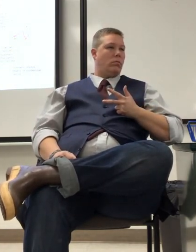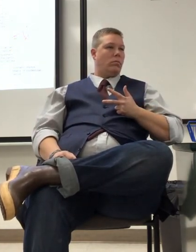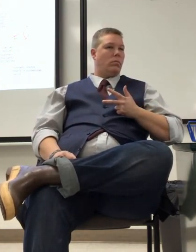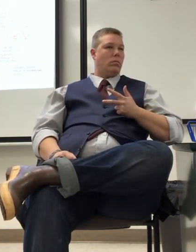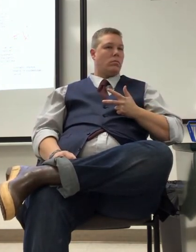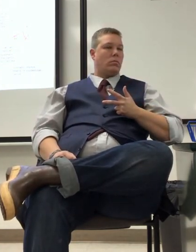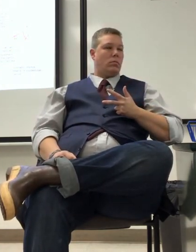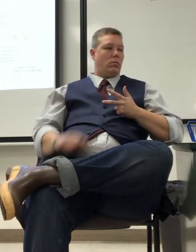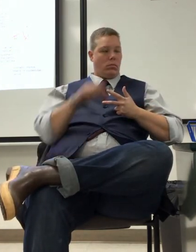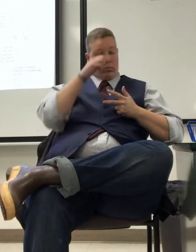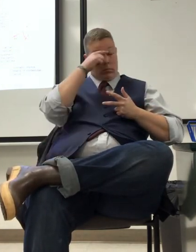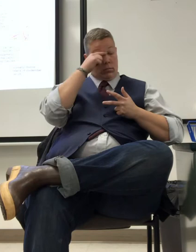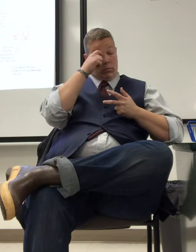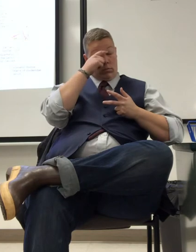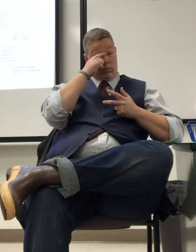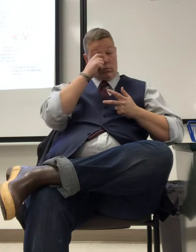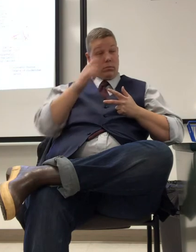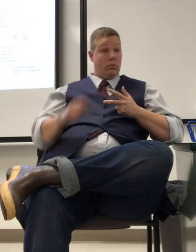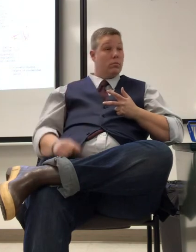parasympathetic.